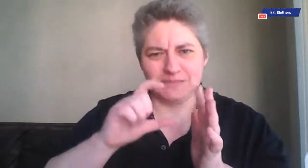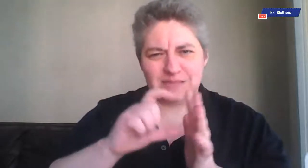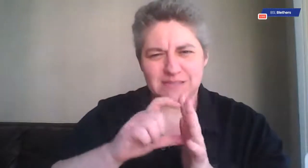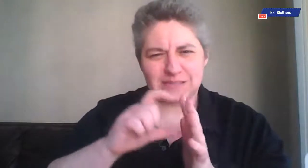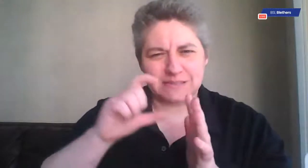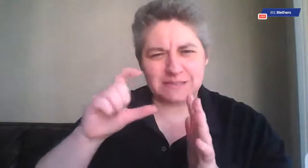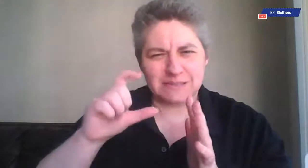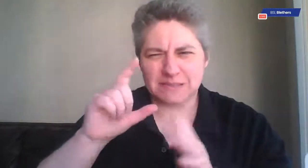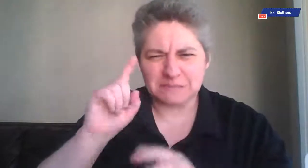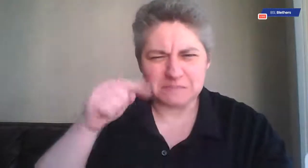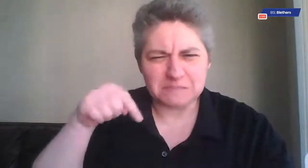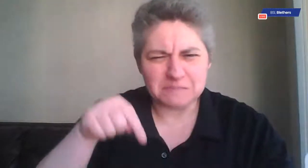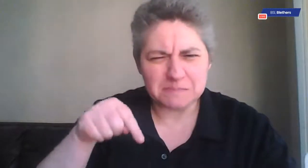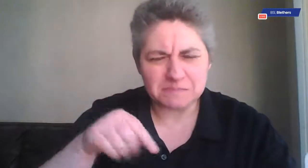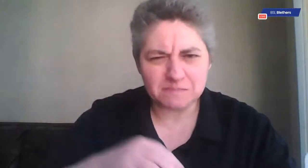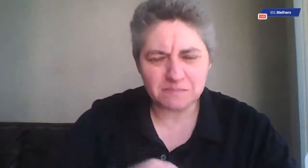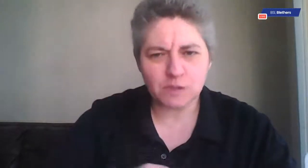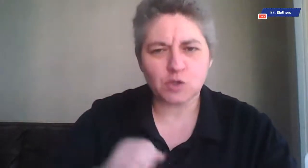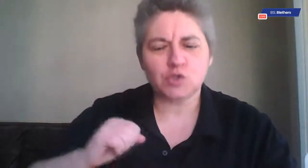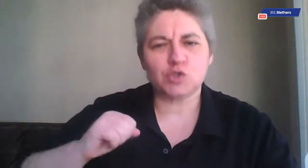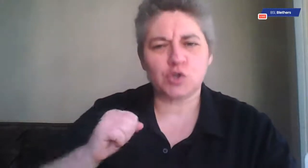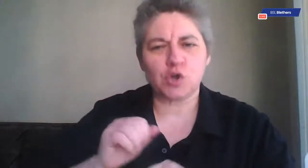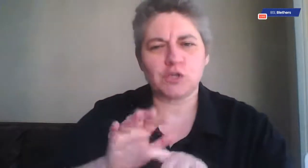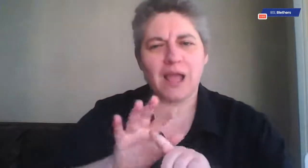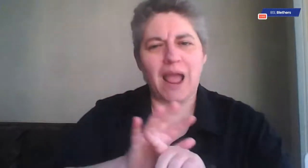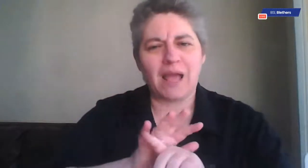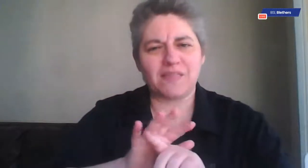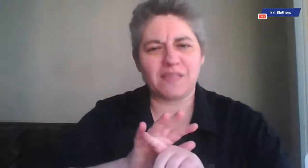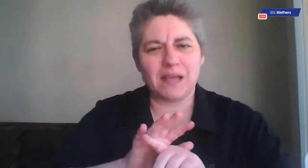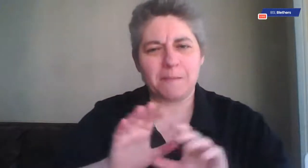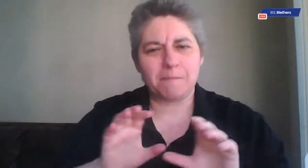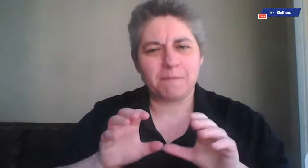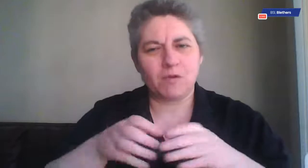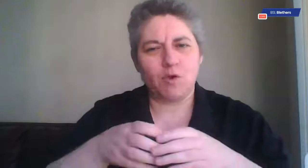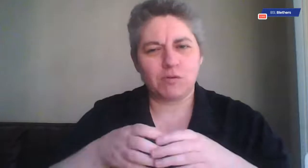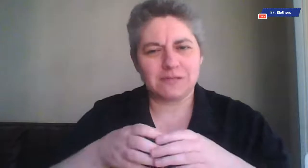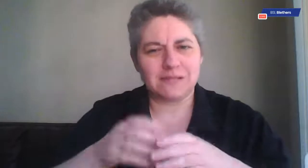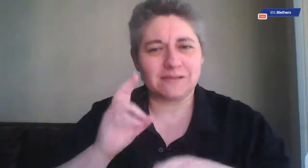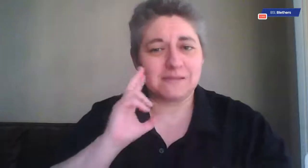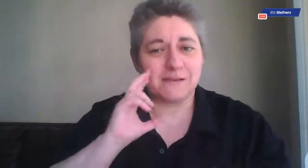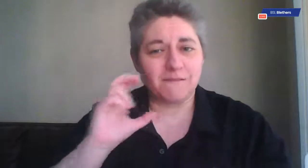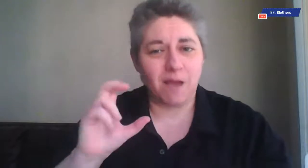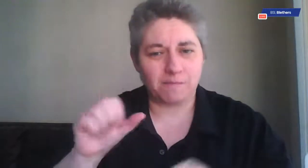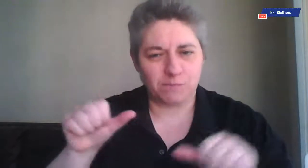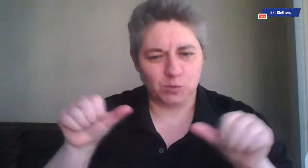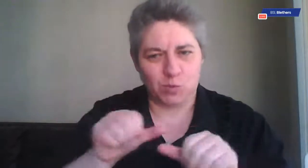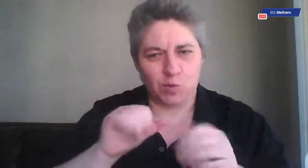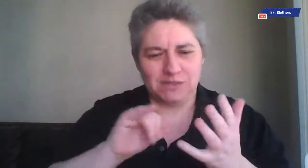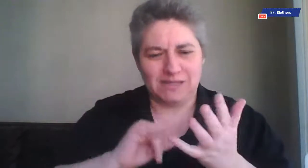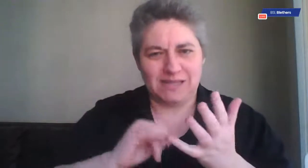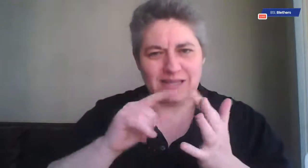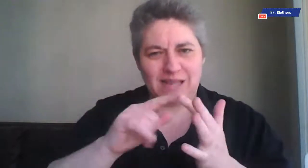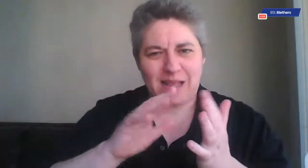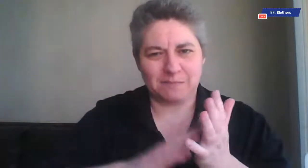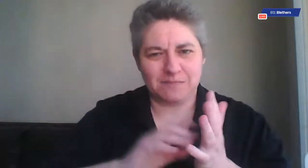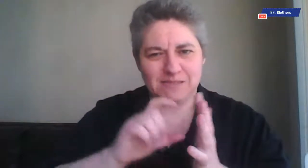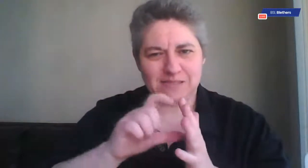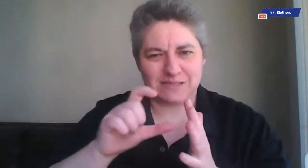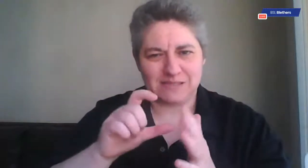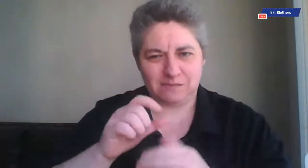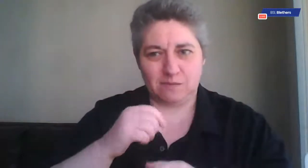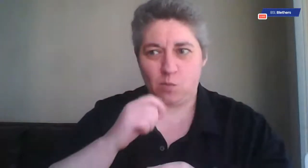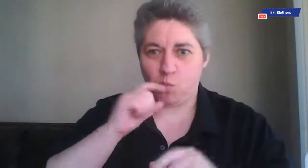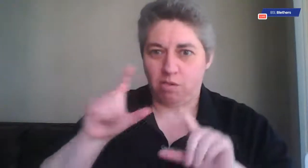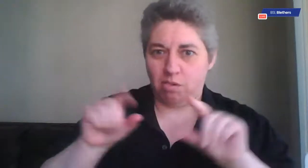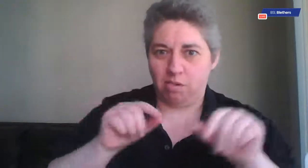the SEMDC. Now, you probably wonder what the acronym stands for. It's the Scottish Ethnic